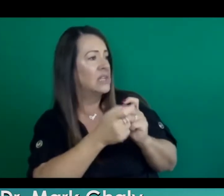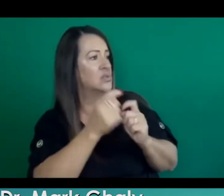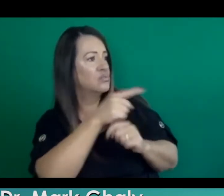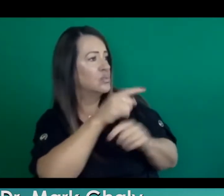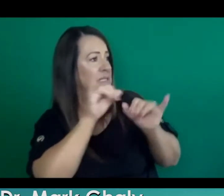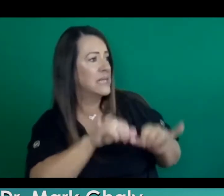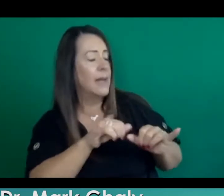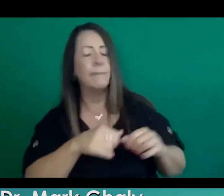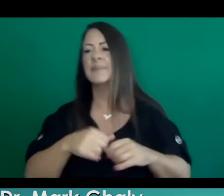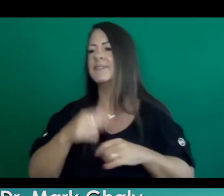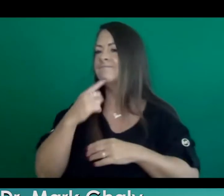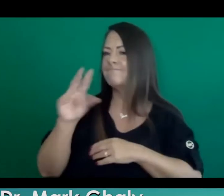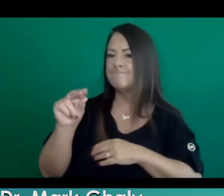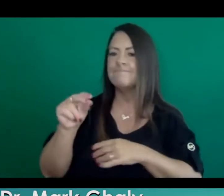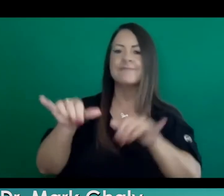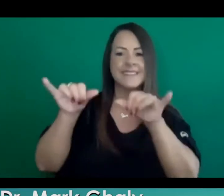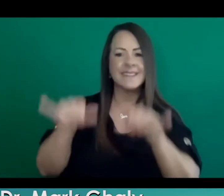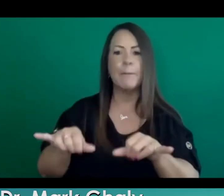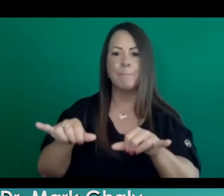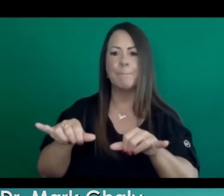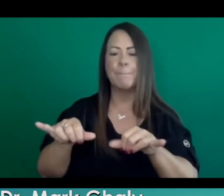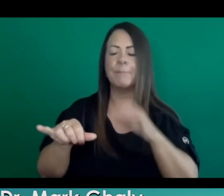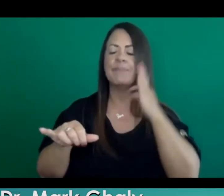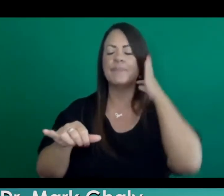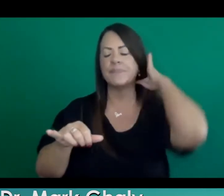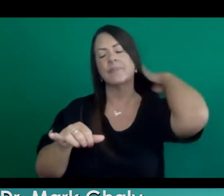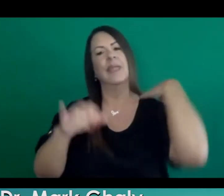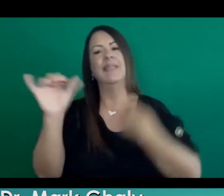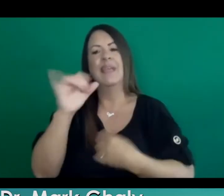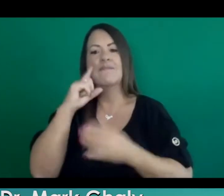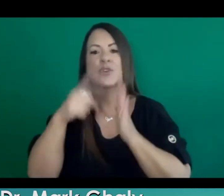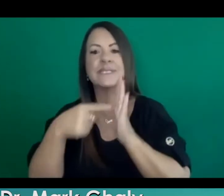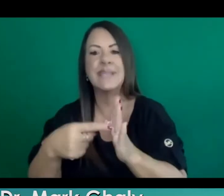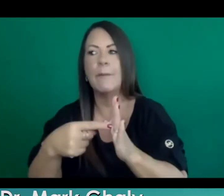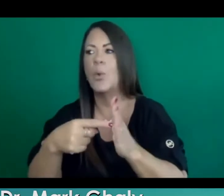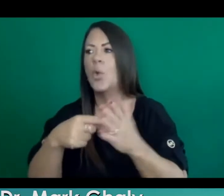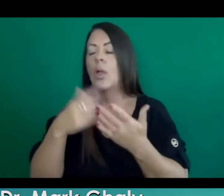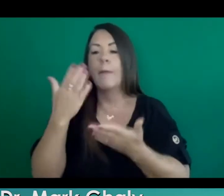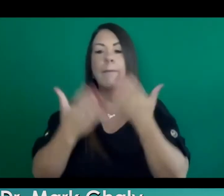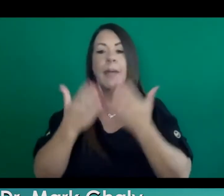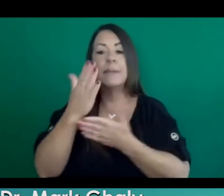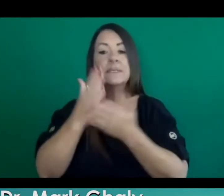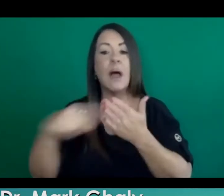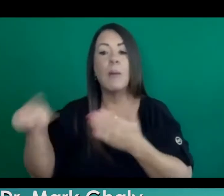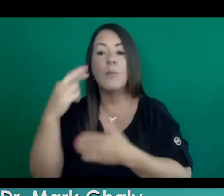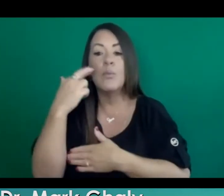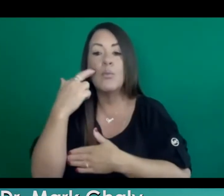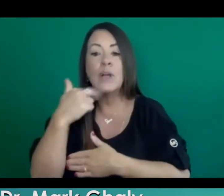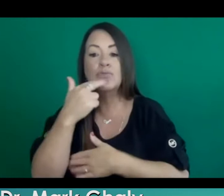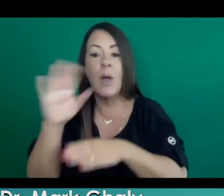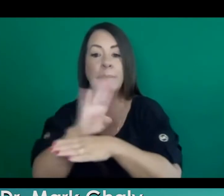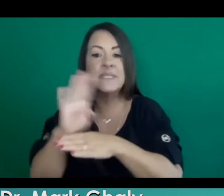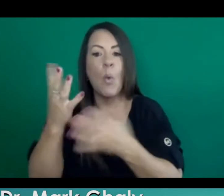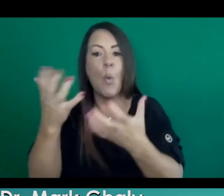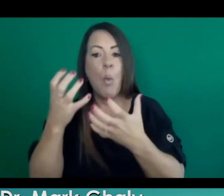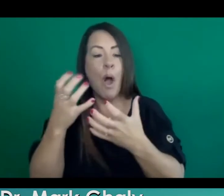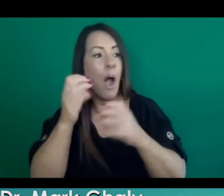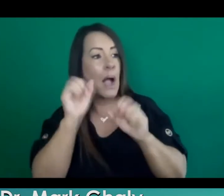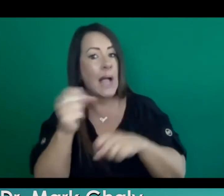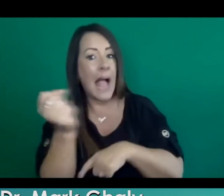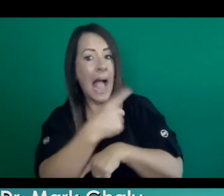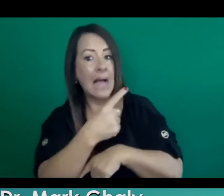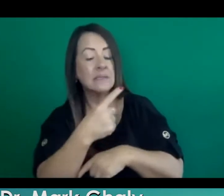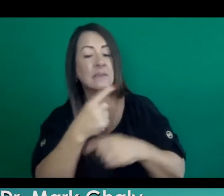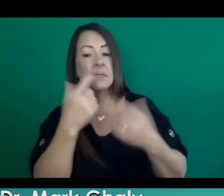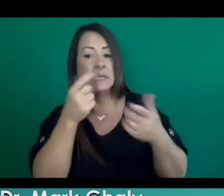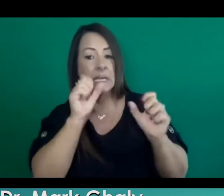dining prioritized, whether that can even temporarily move indoors. Currently, we're talking to a lot of counties about